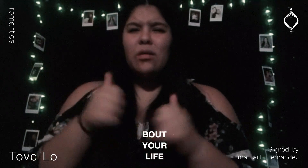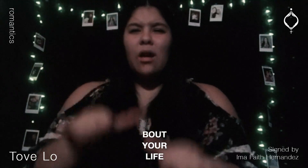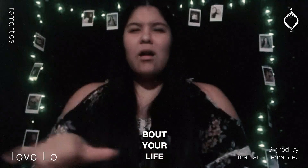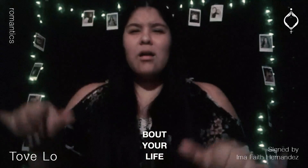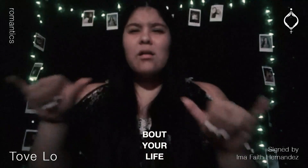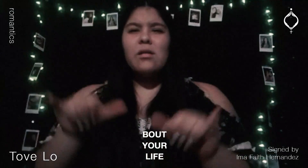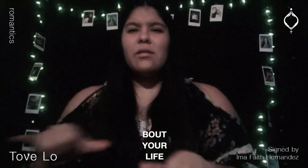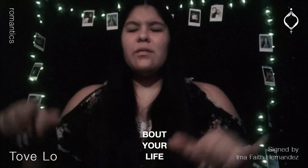life,